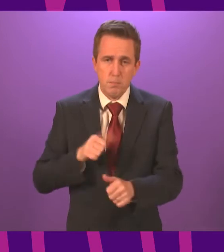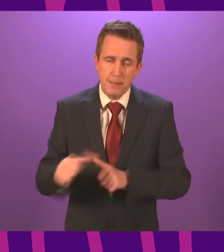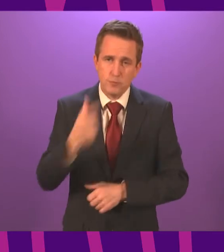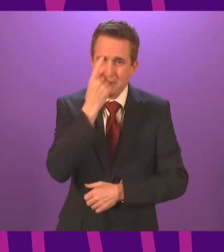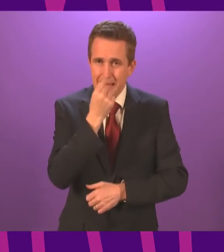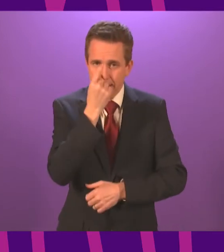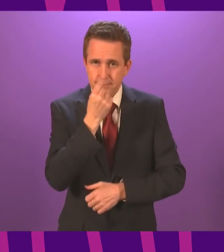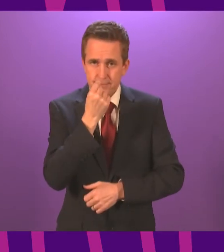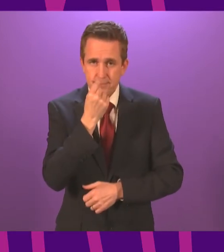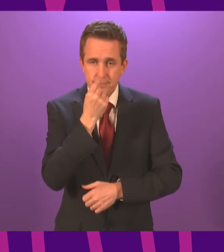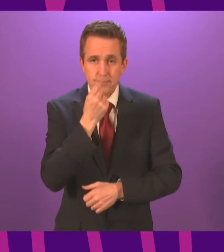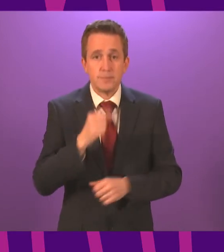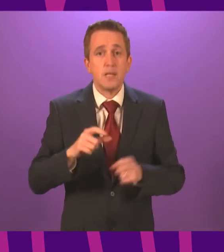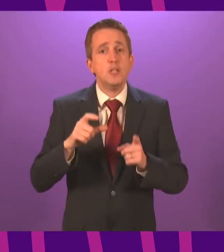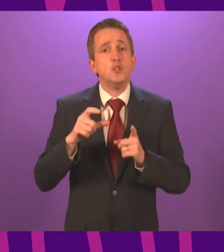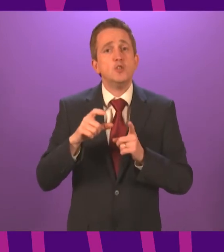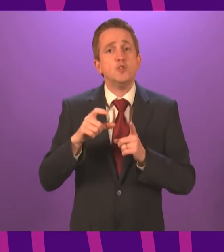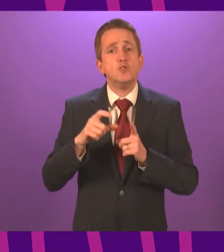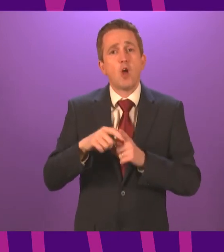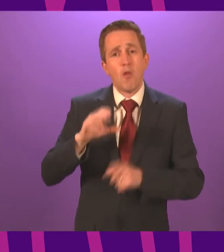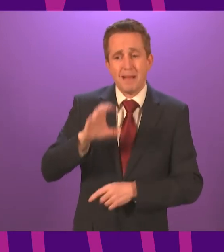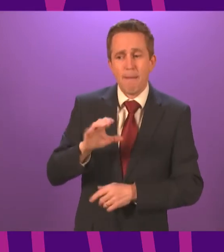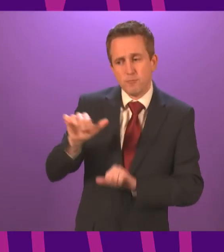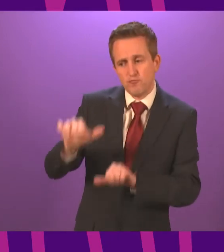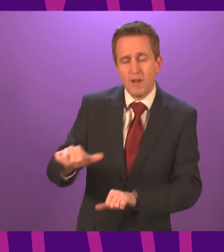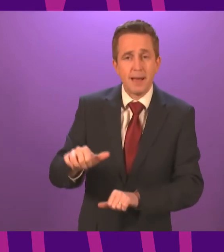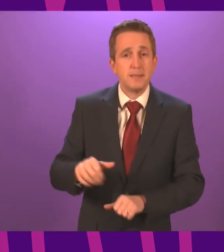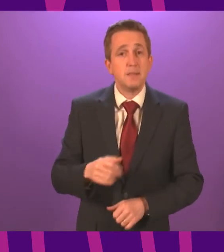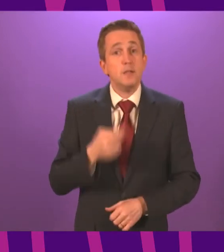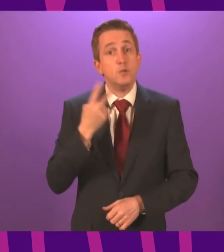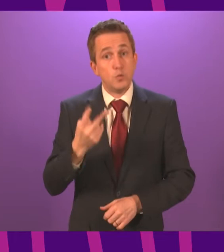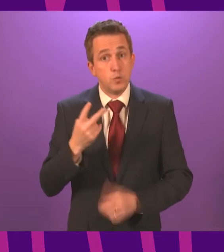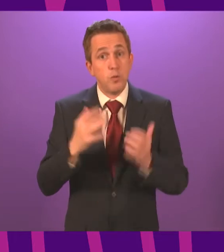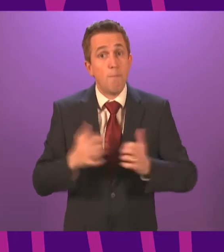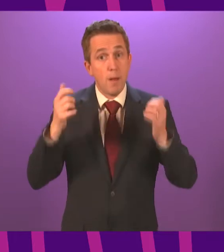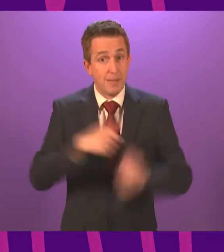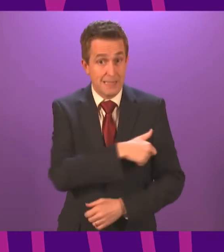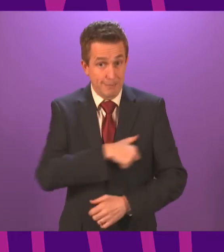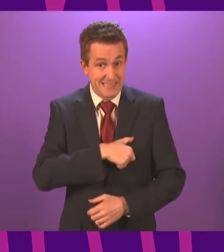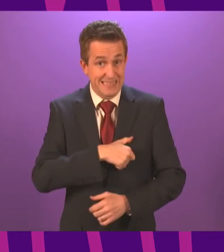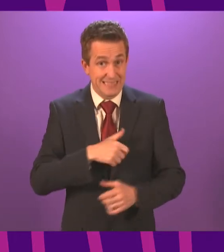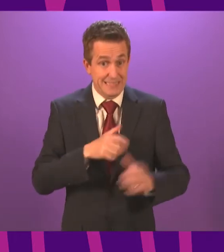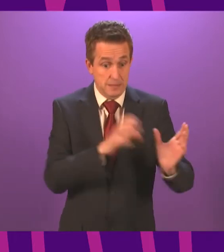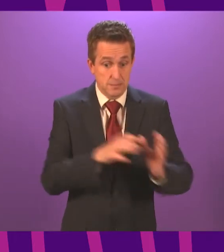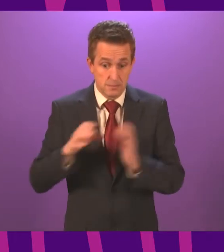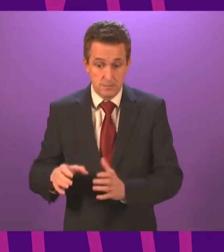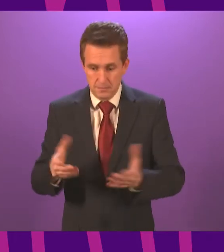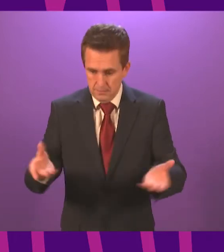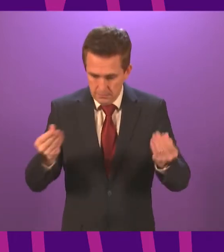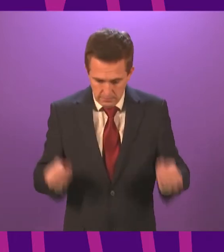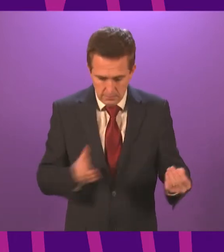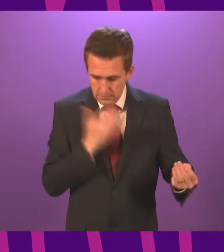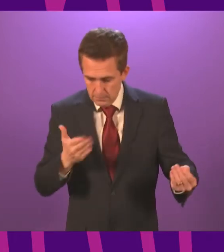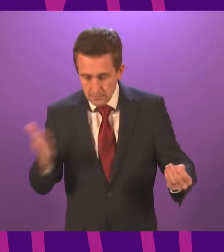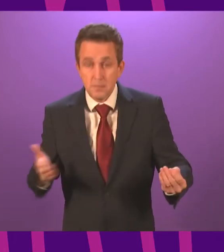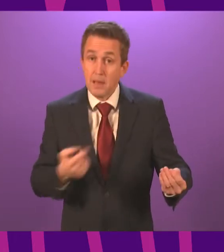made a very important point. The fact that 2 parliamentary committees have the opportunity to scrutinise. I sit on one of them, the COVID-19 committee,